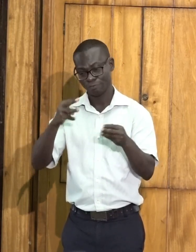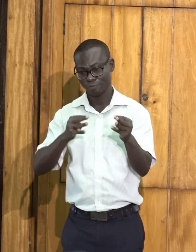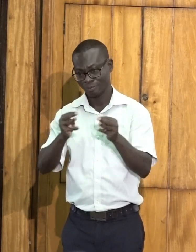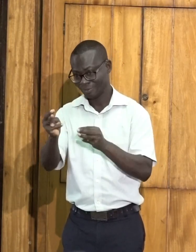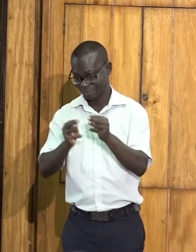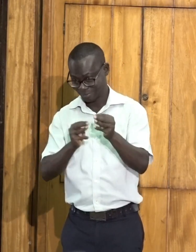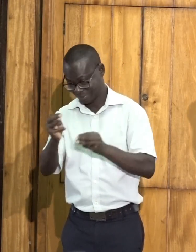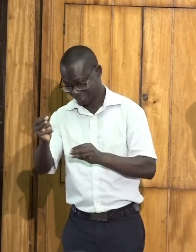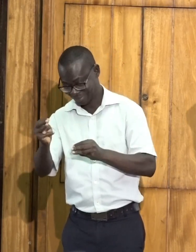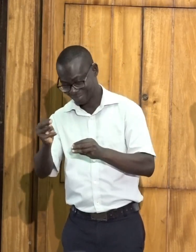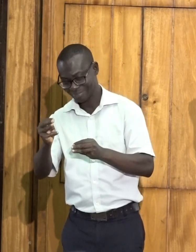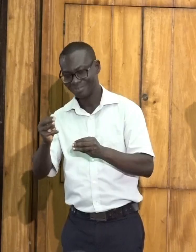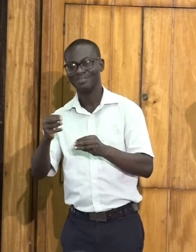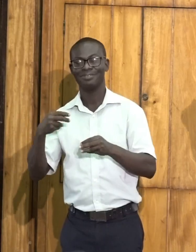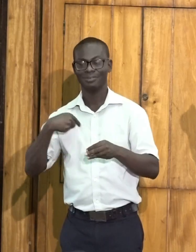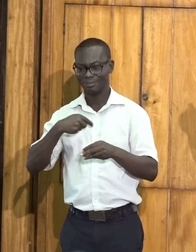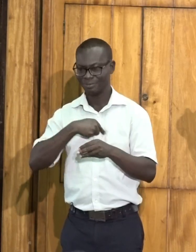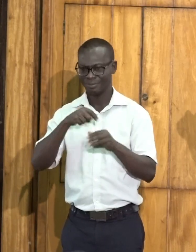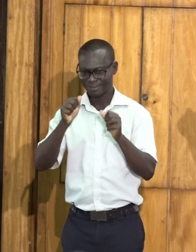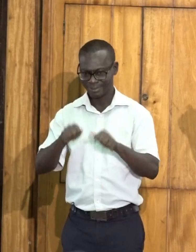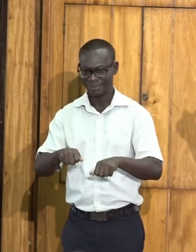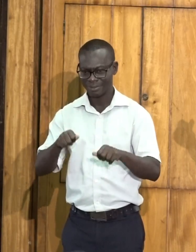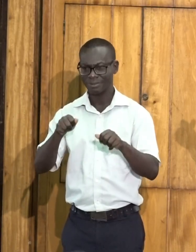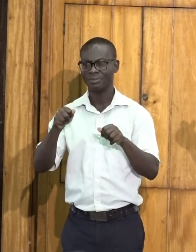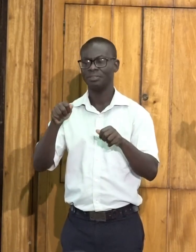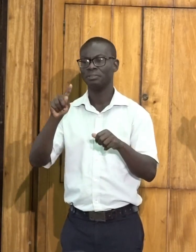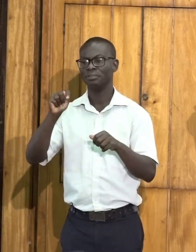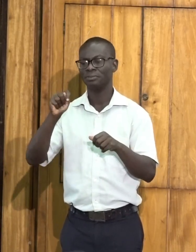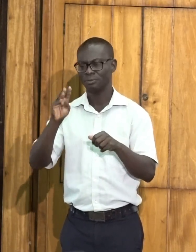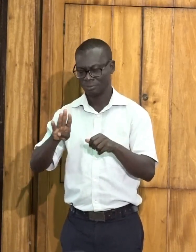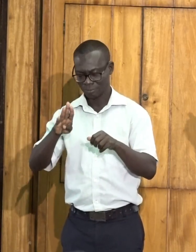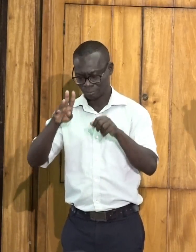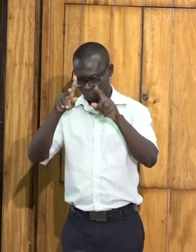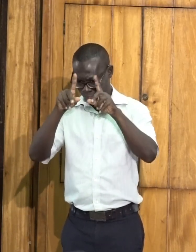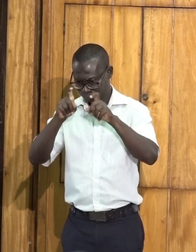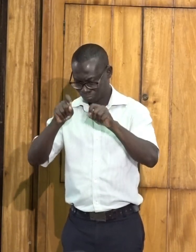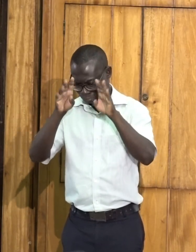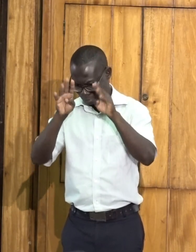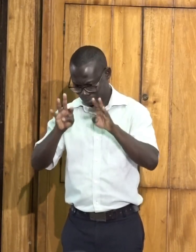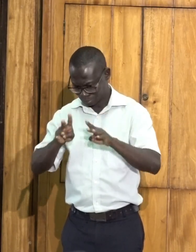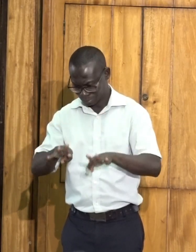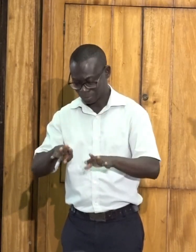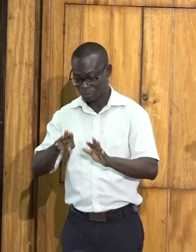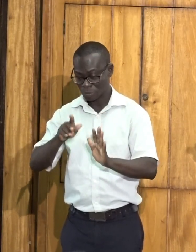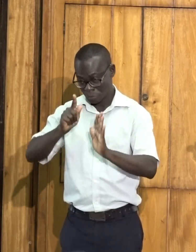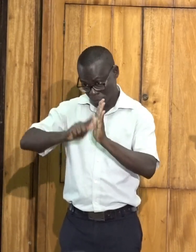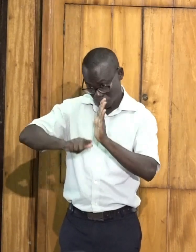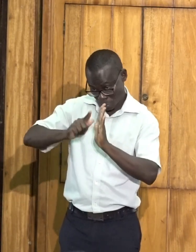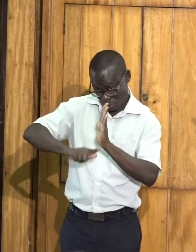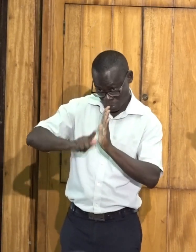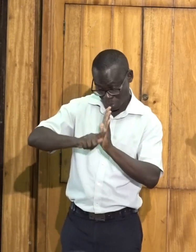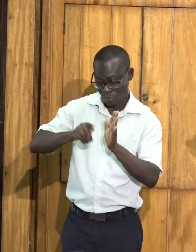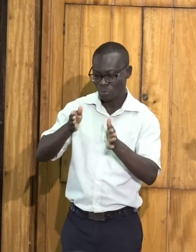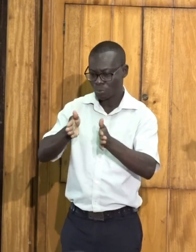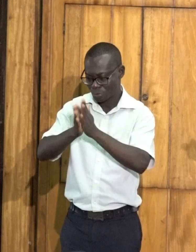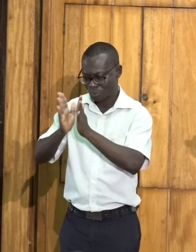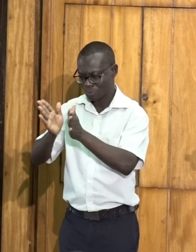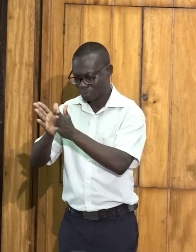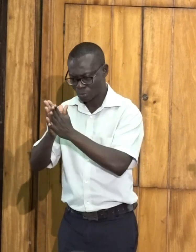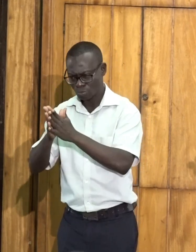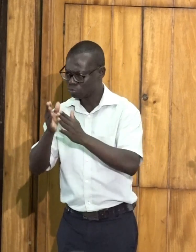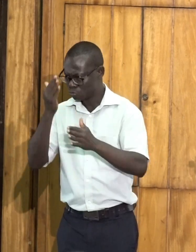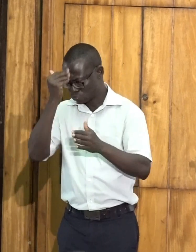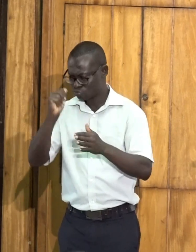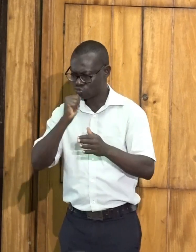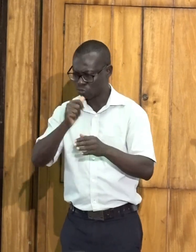gaps. We are now able to screen for AHD at all levels, but if the screening is less, we need to ask, why are we not screening all